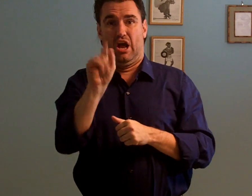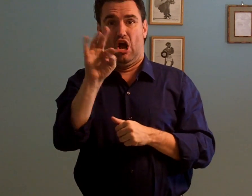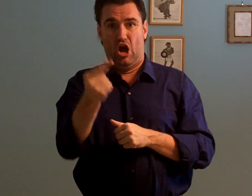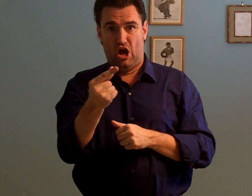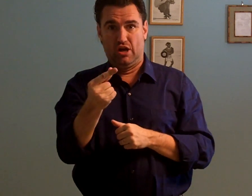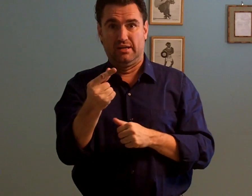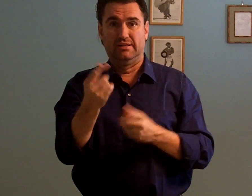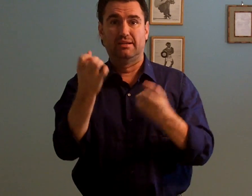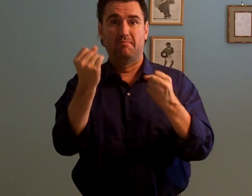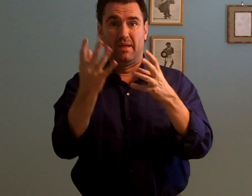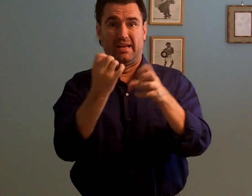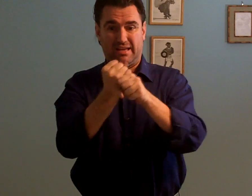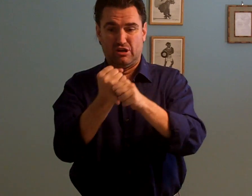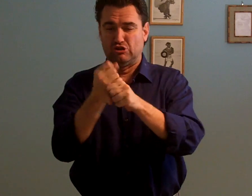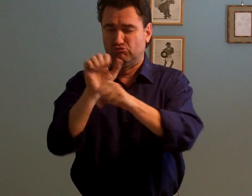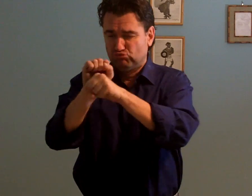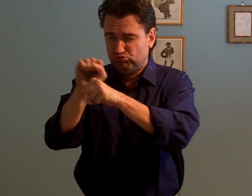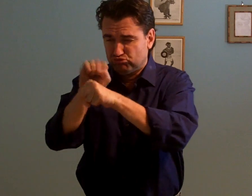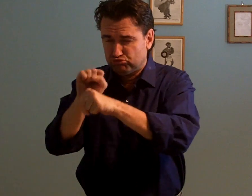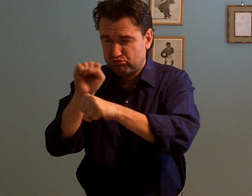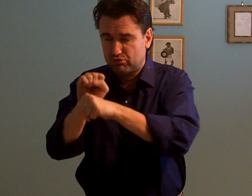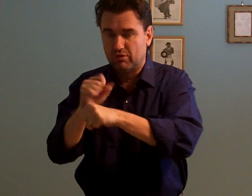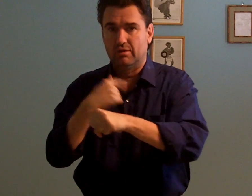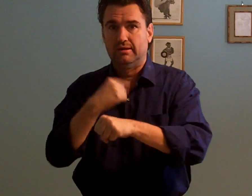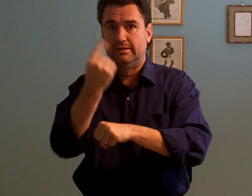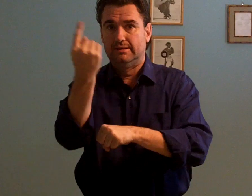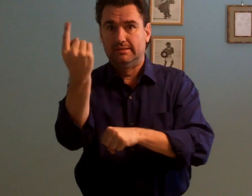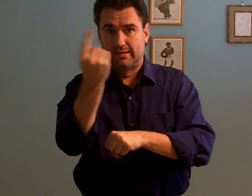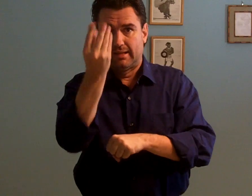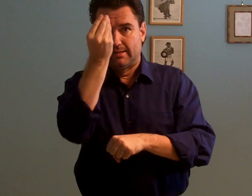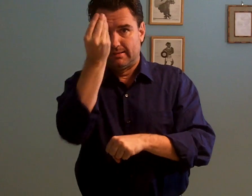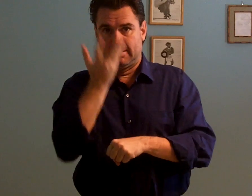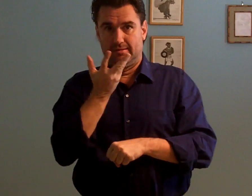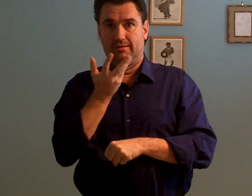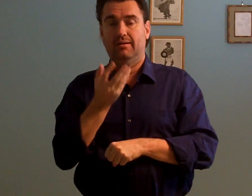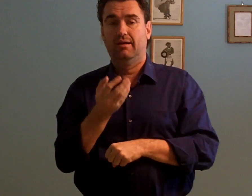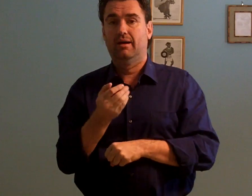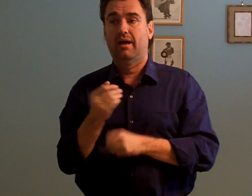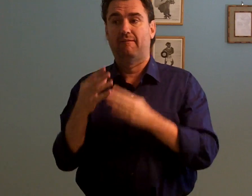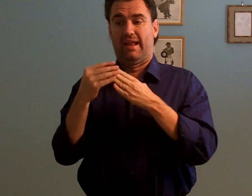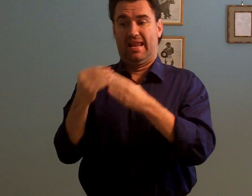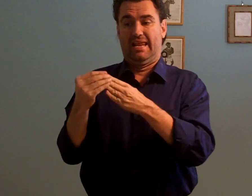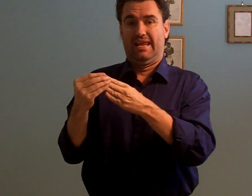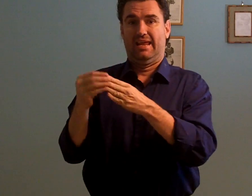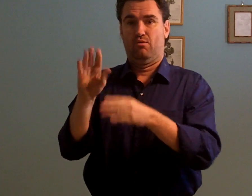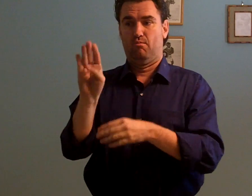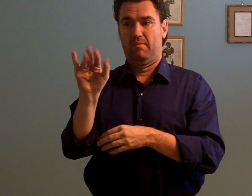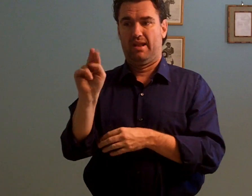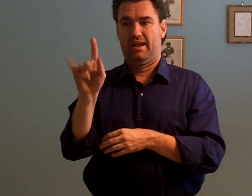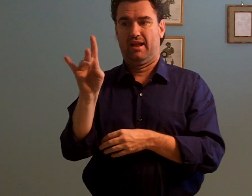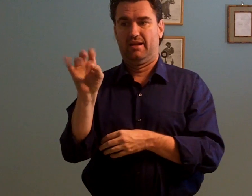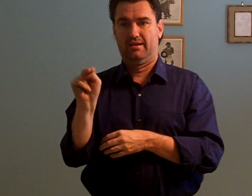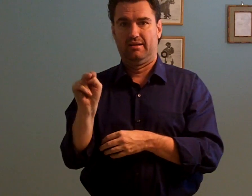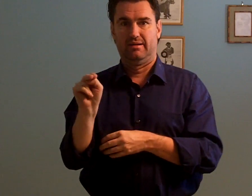was briefed on a possible lead to Bin Laden. It was far from certain, and it took many months to run this thread to